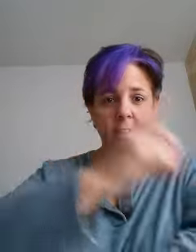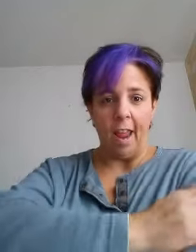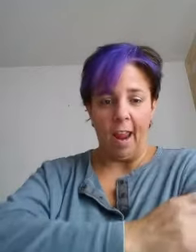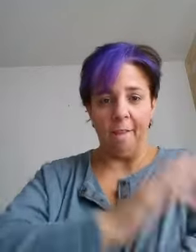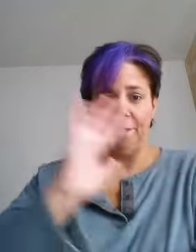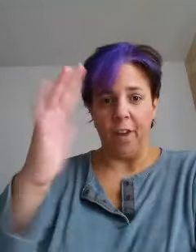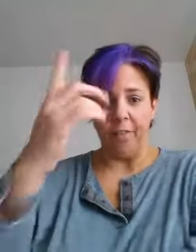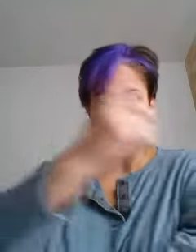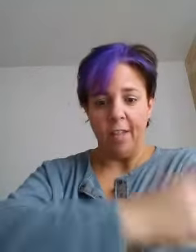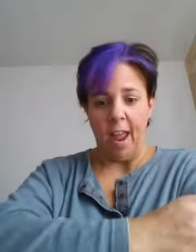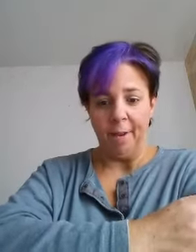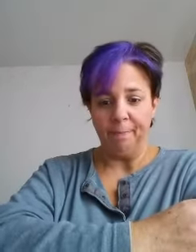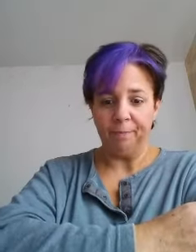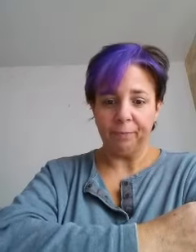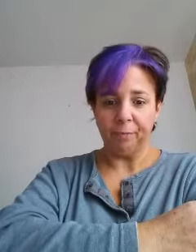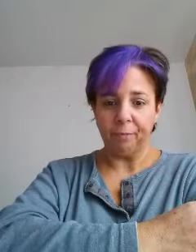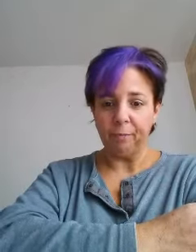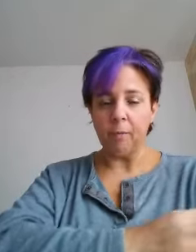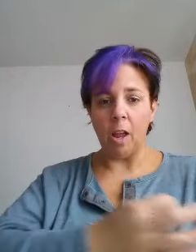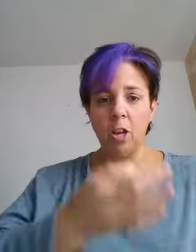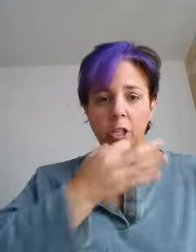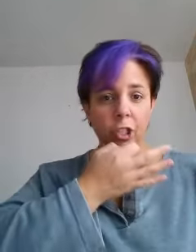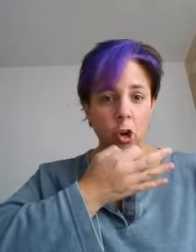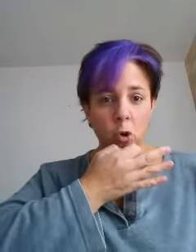day. Fifth day. Soon.